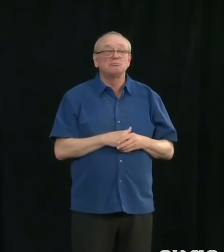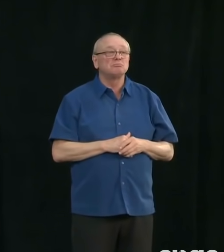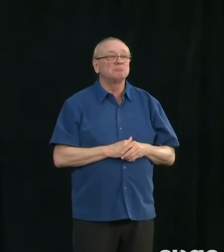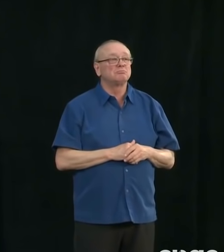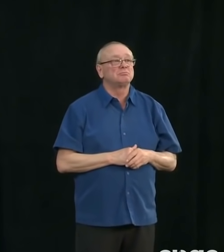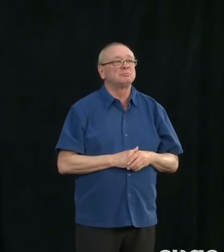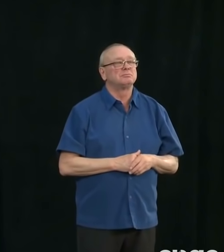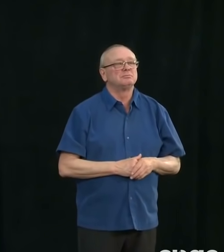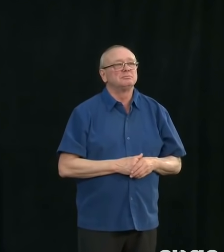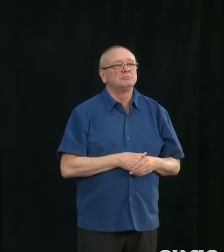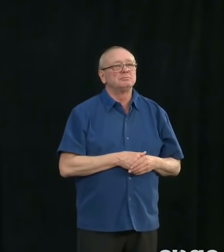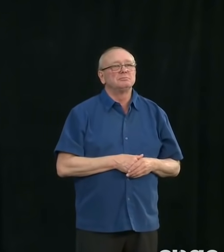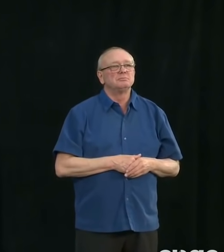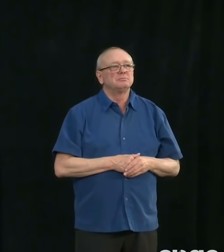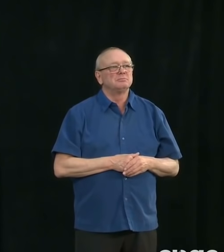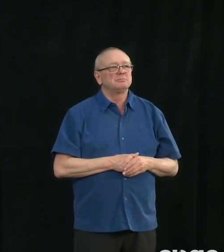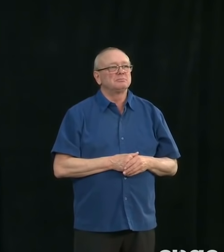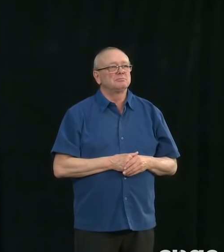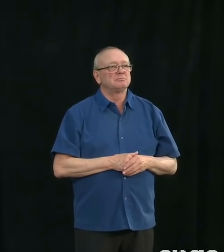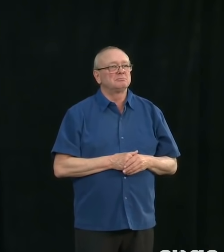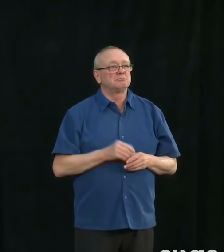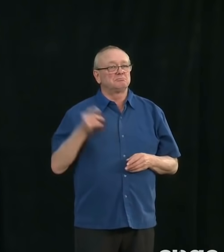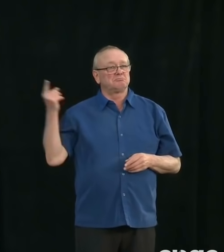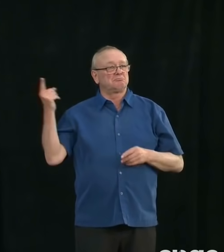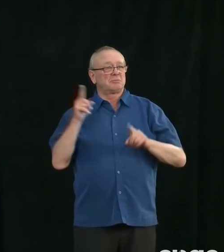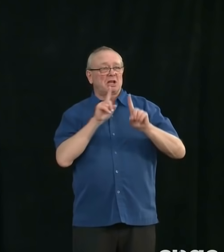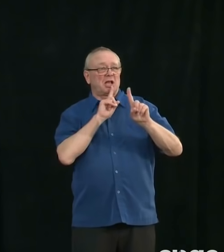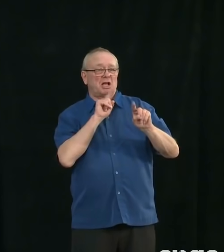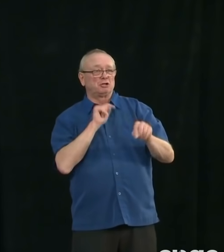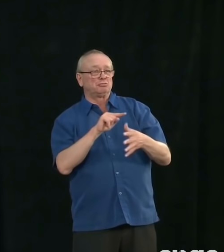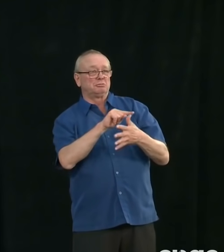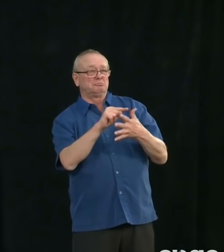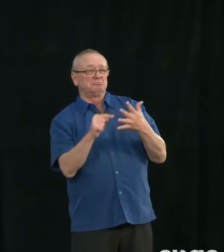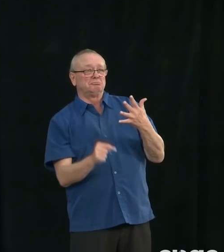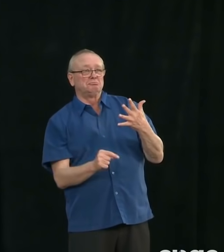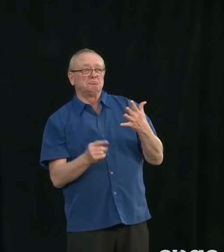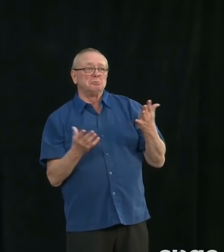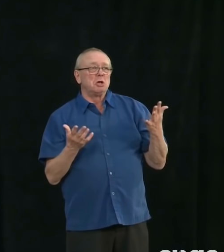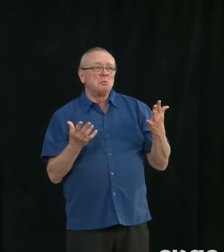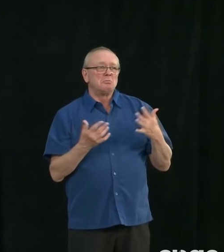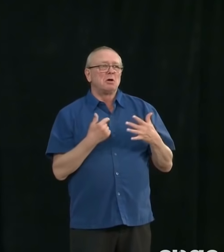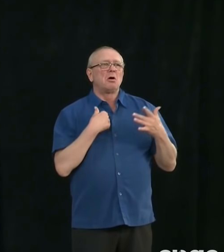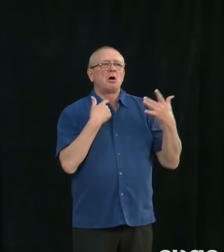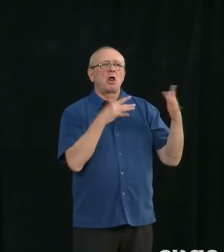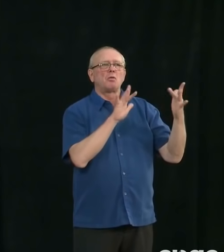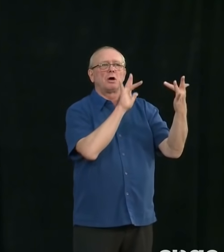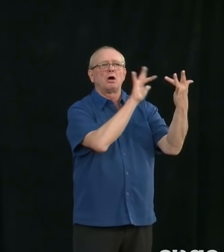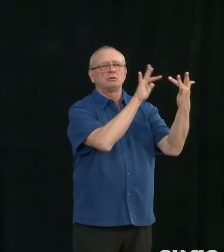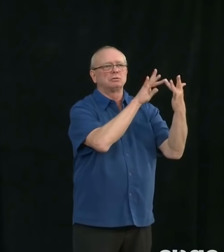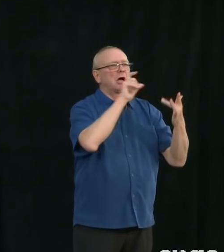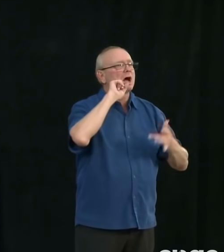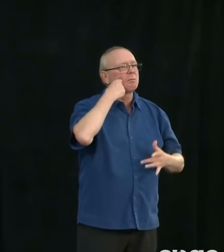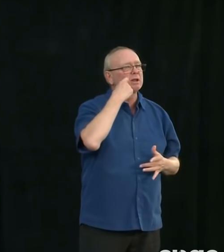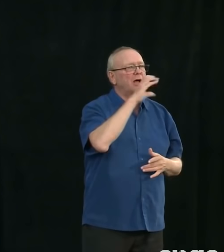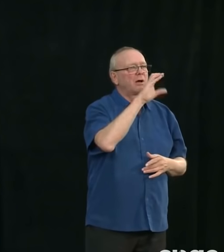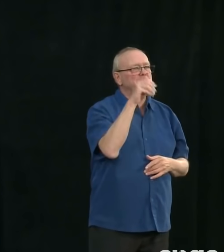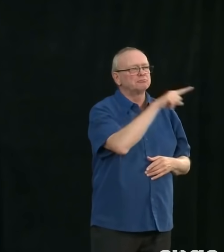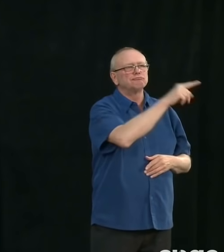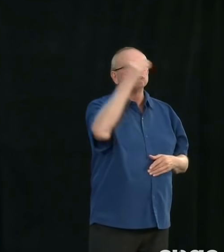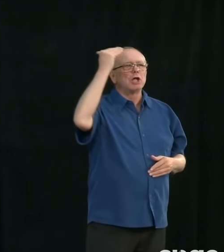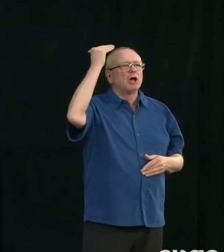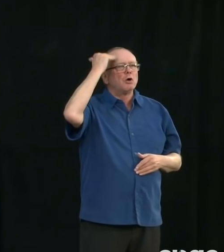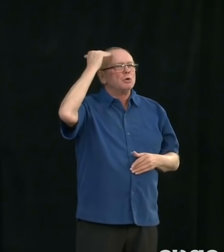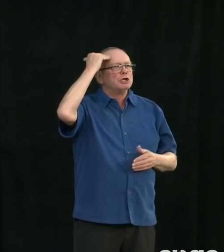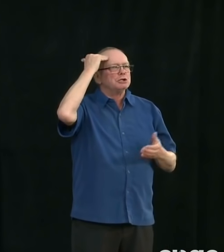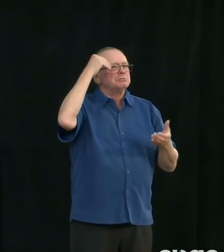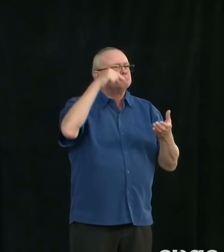I think the answers were covered by Dr. Henshaw, but yes, we've been in contact with Apple, and they're aware of the issue, and we're looking forward to the fix